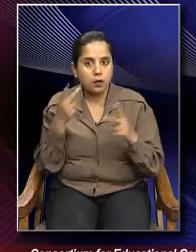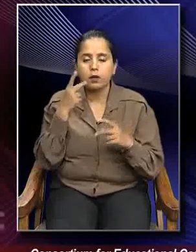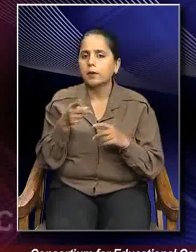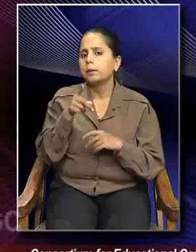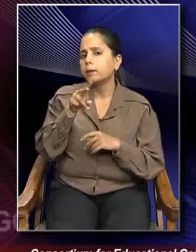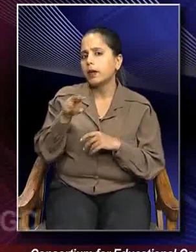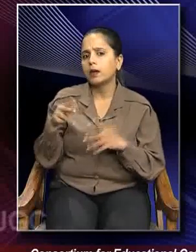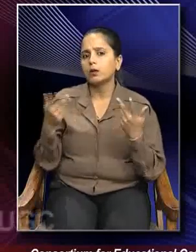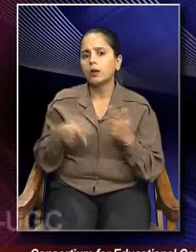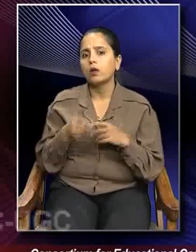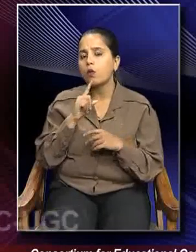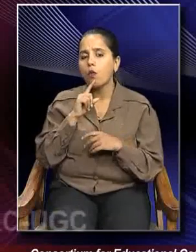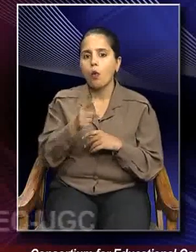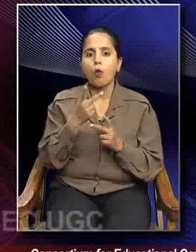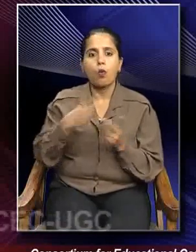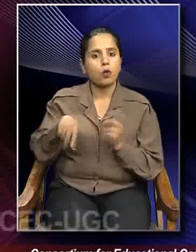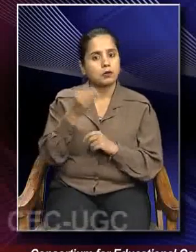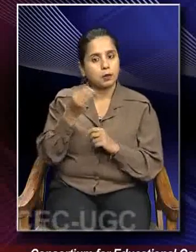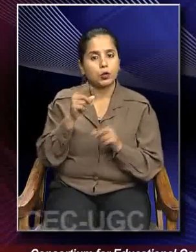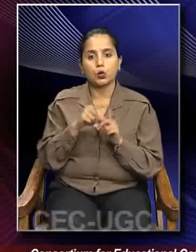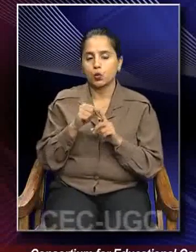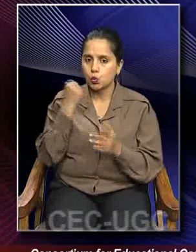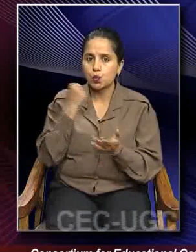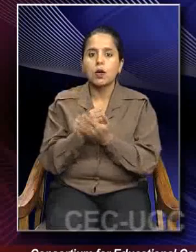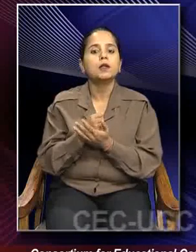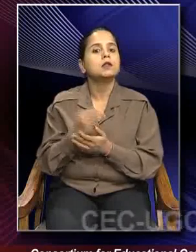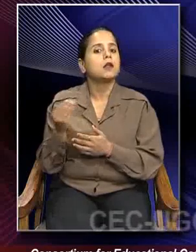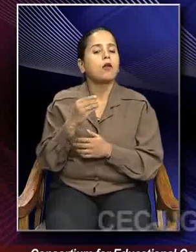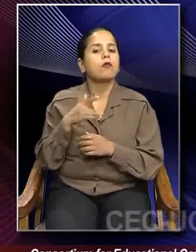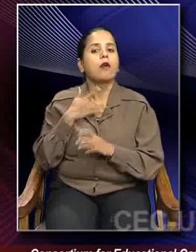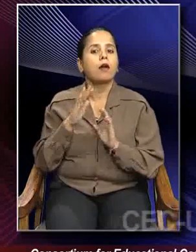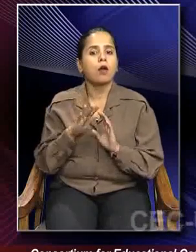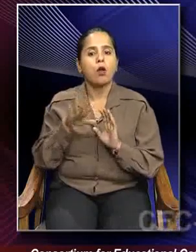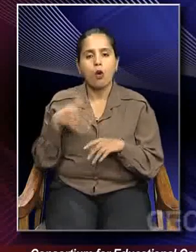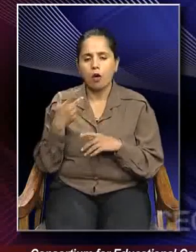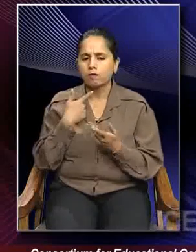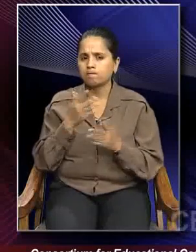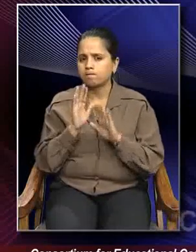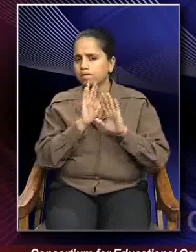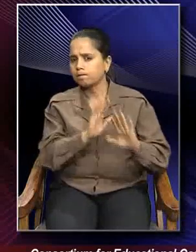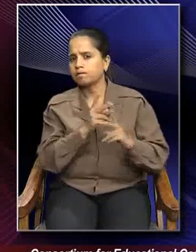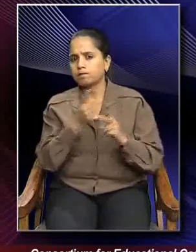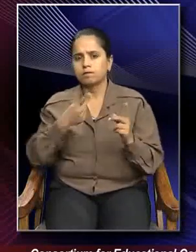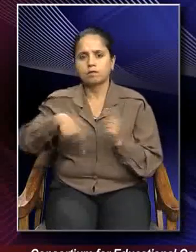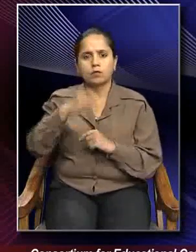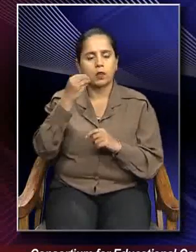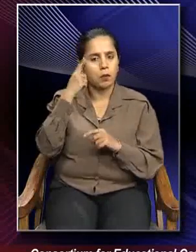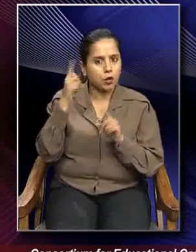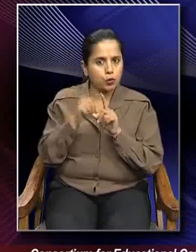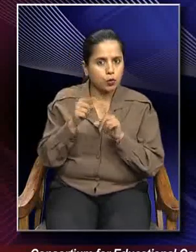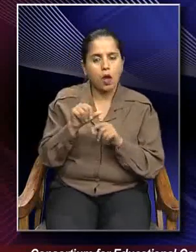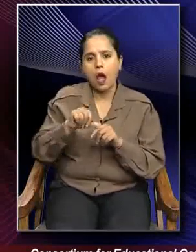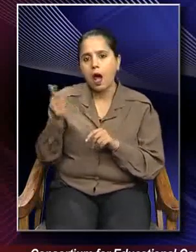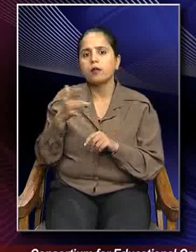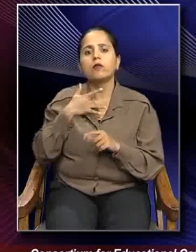that which commands us to do certain things or refrain us from doing certain other